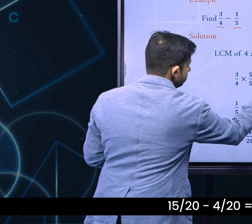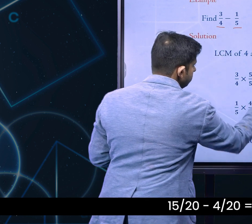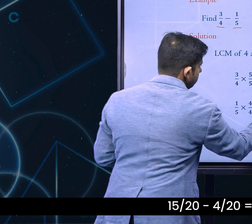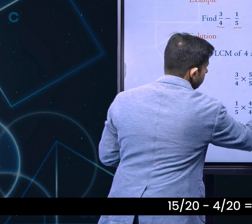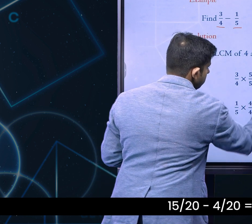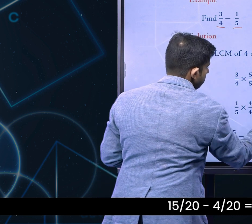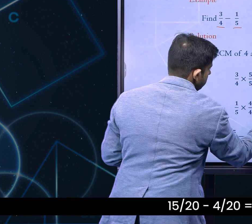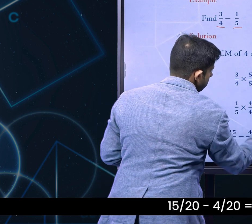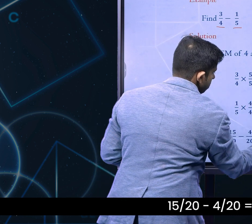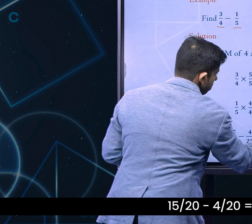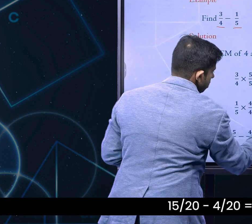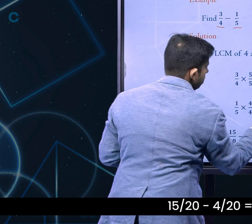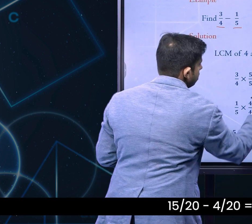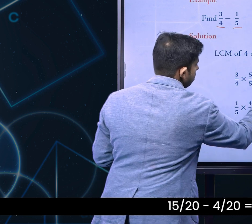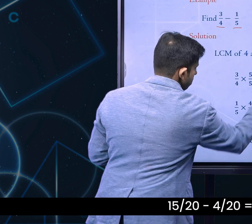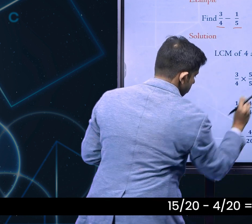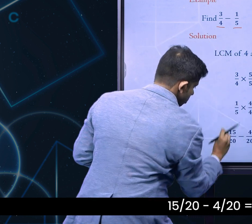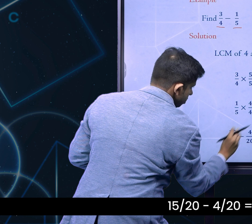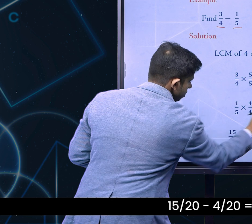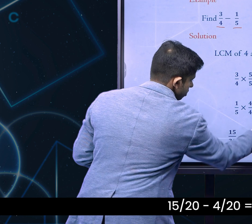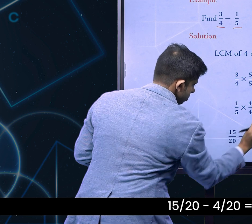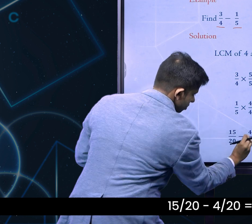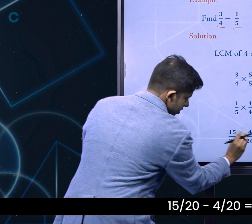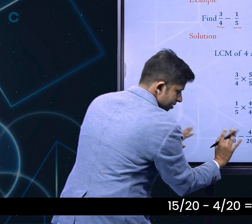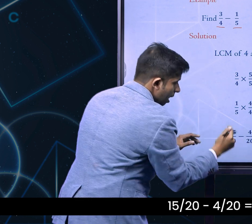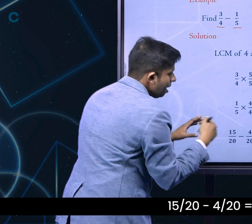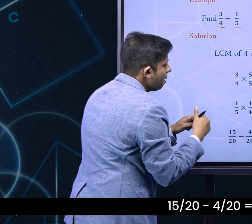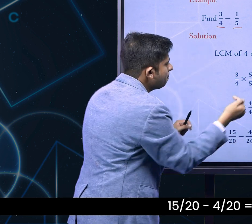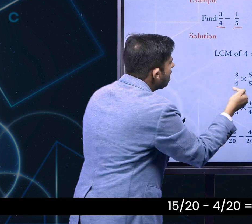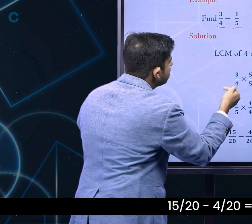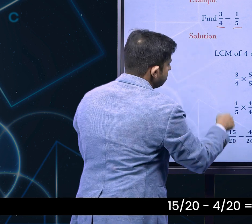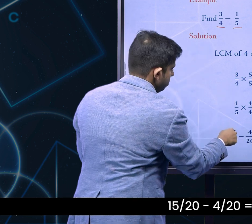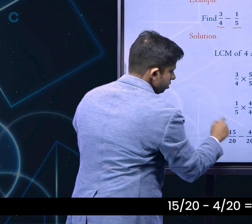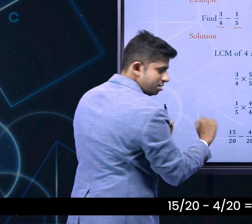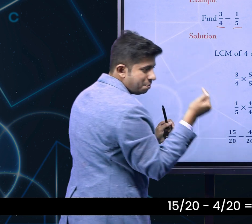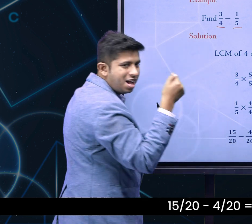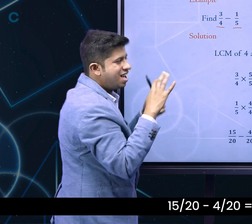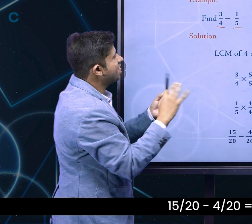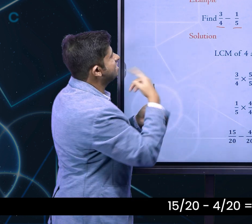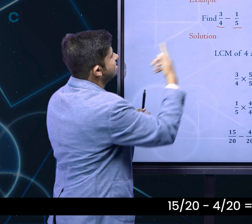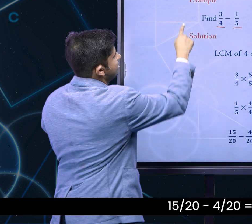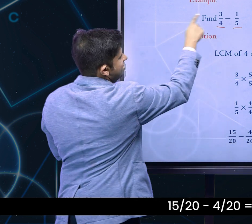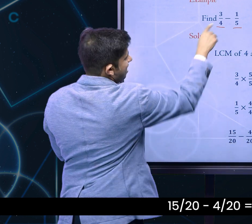15 by 20 minus 4 by 20 is equal to 11 by 20.